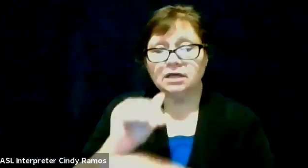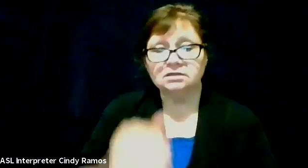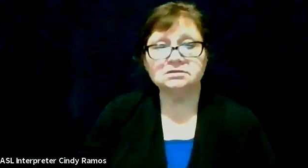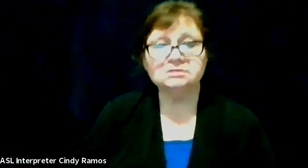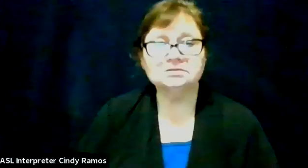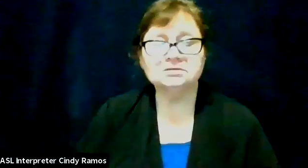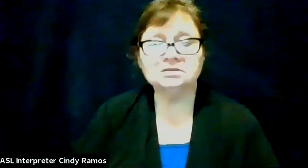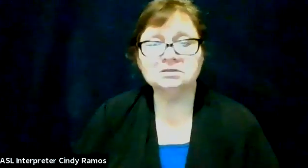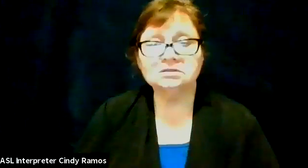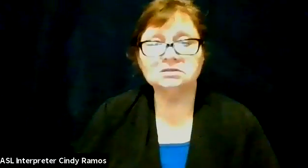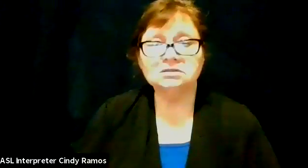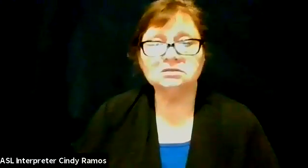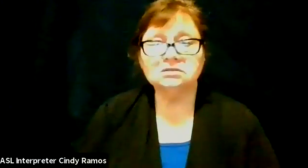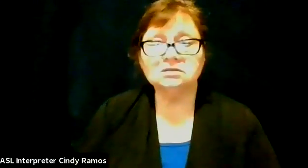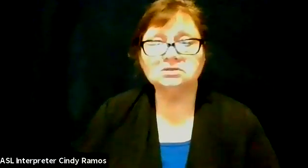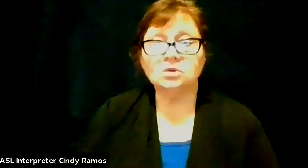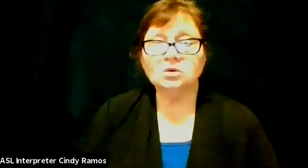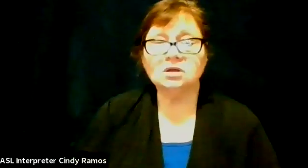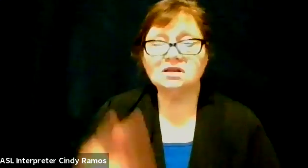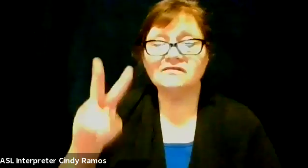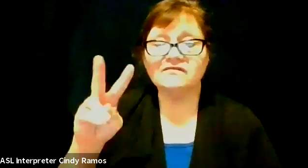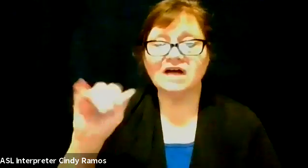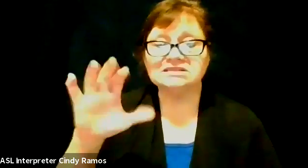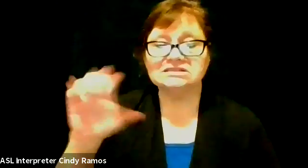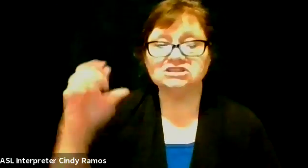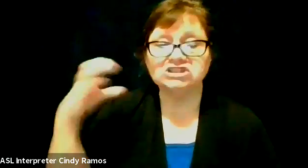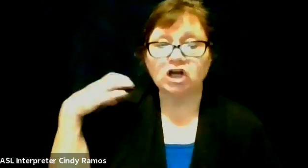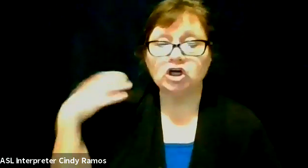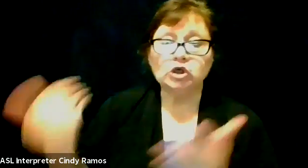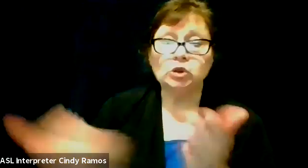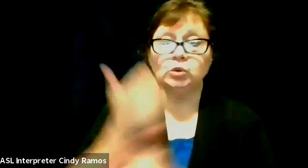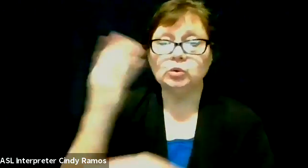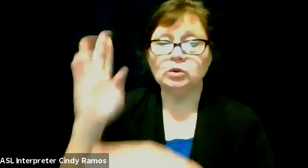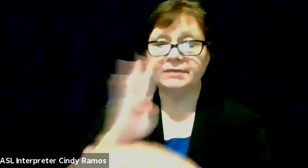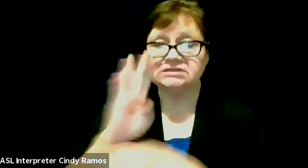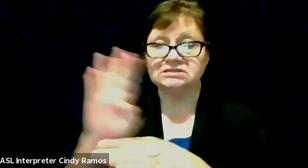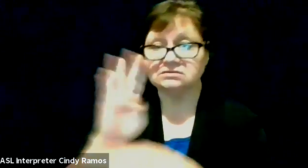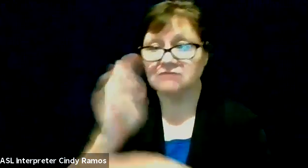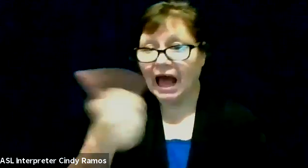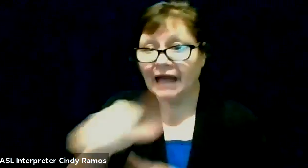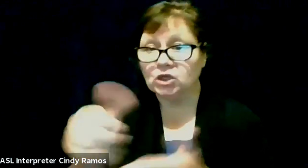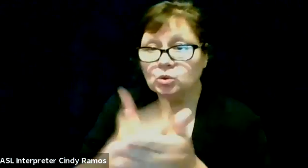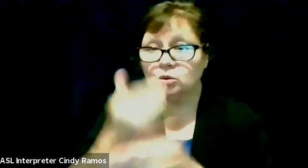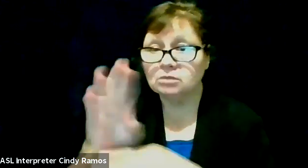So as the Vice Chair foreshadowed, it's new business time. Is there any new business from the members?